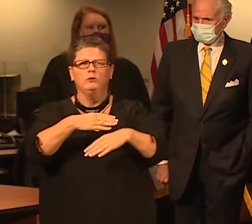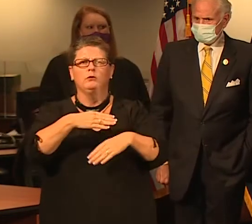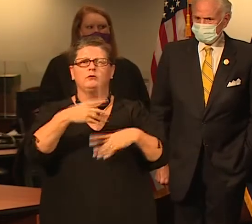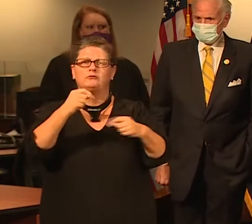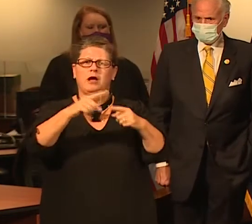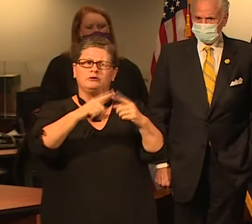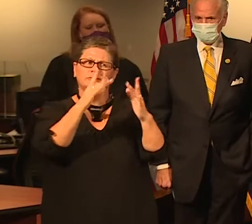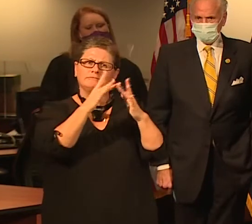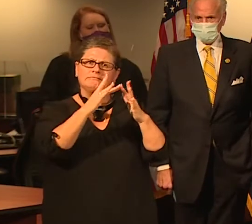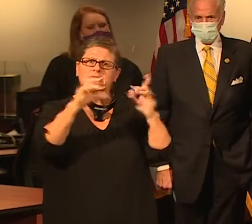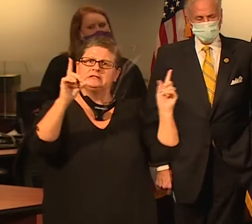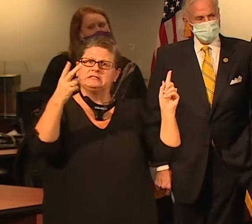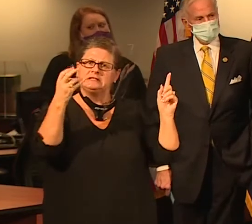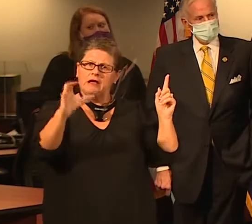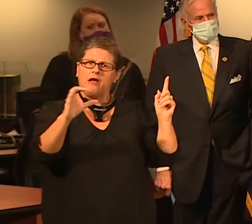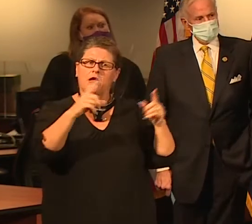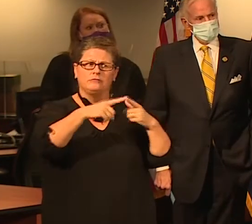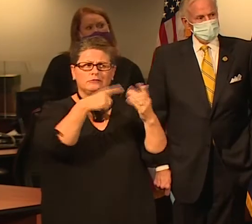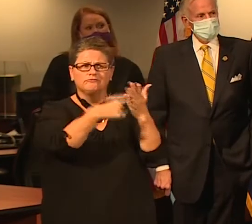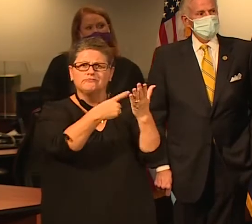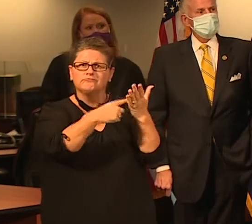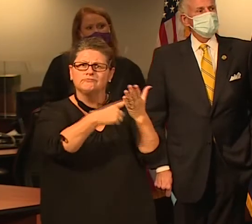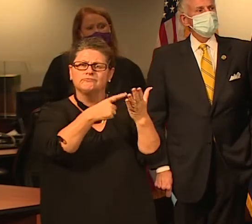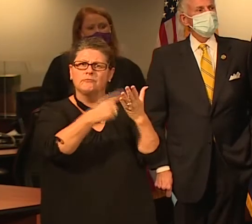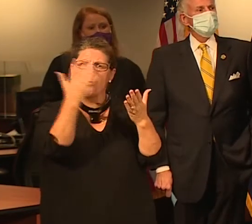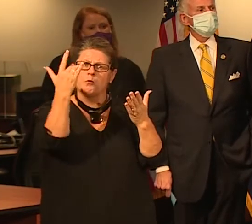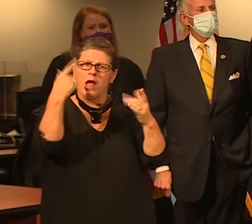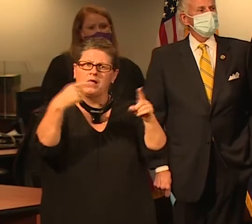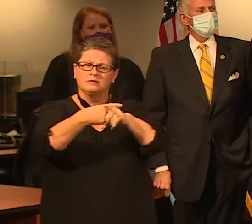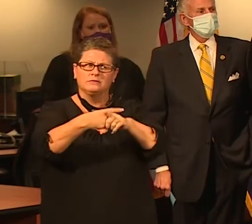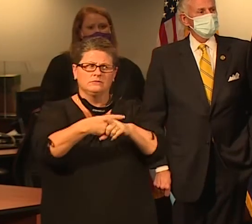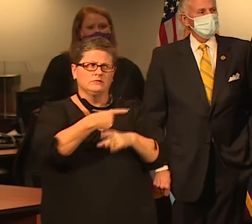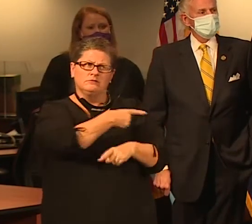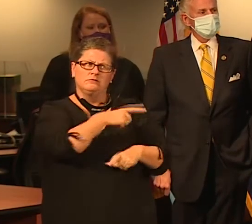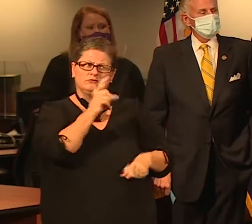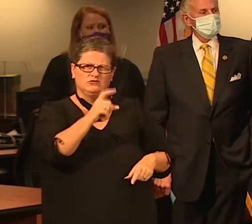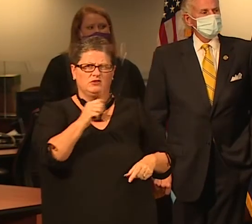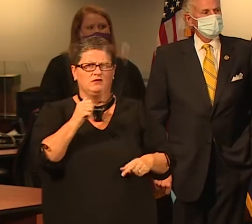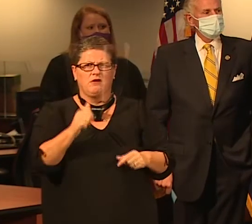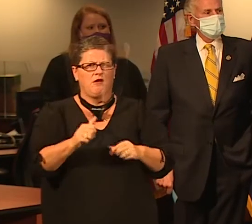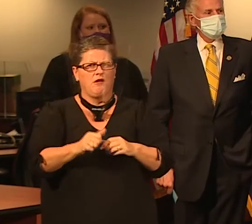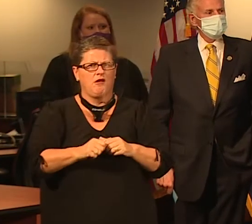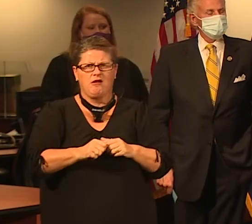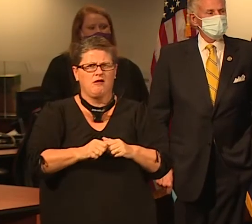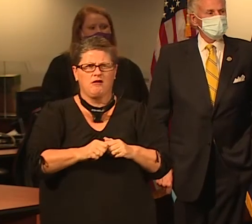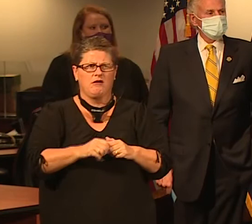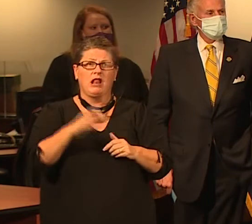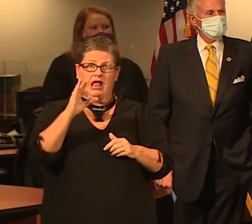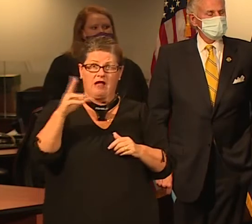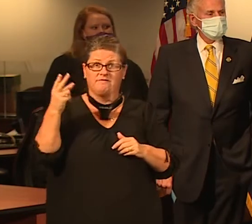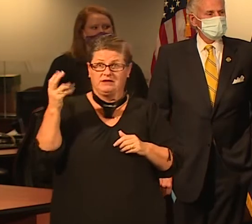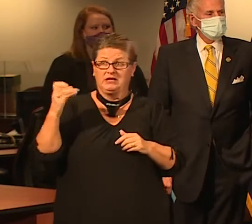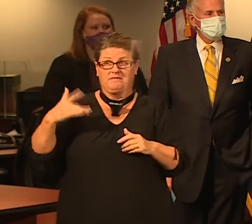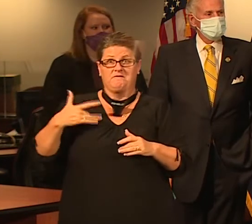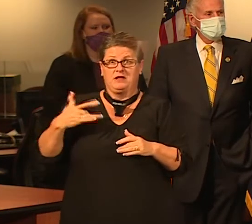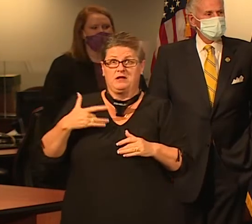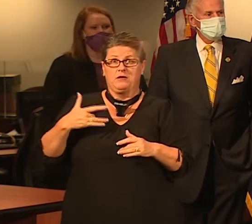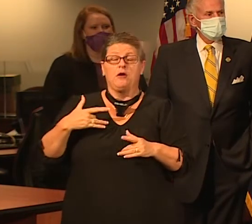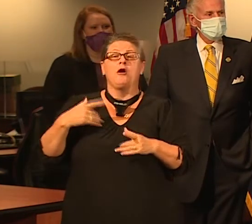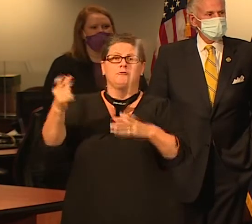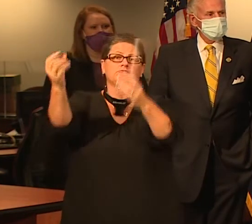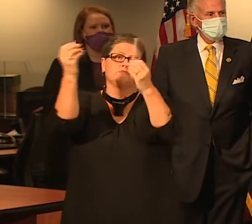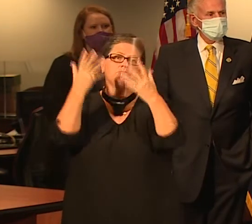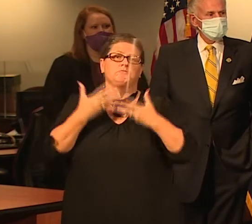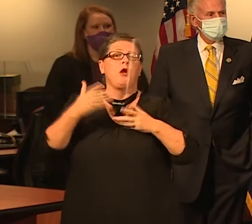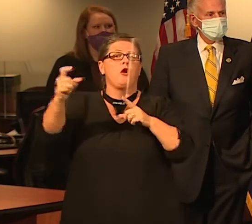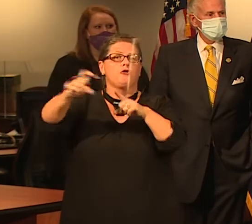people at DHEC to discuss about these inconsistencies. Well, there shouldn't be a disconnect, and if there is, then I need the coroners to